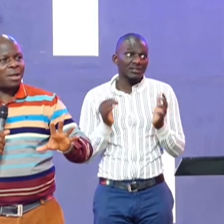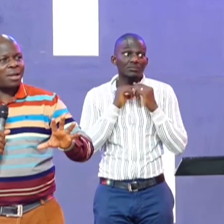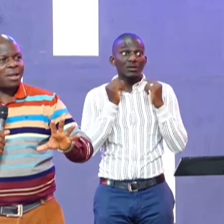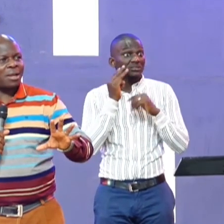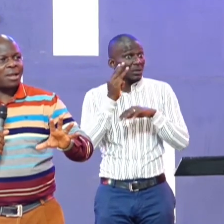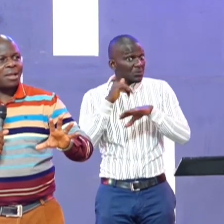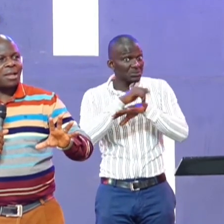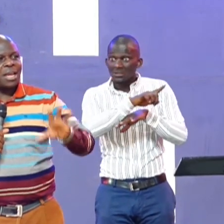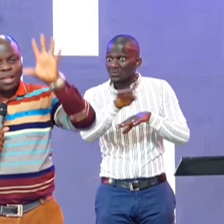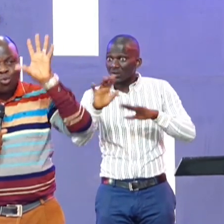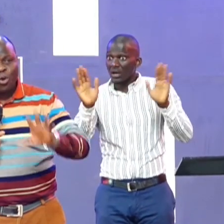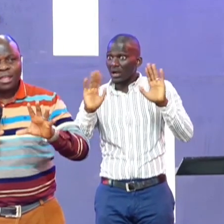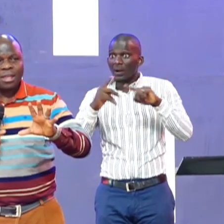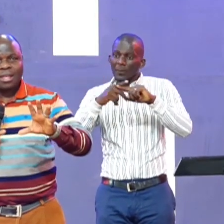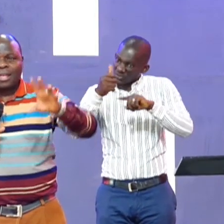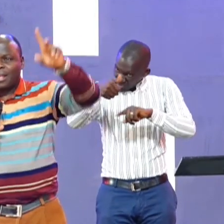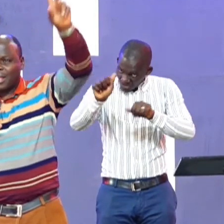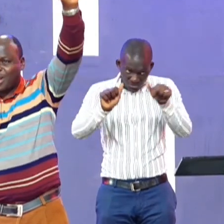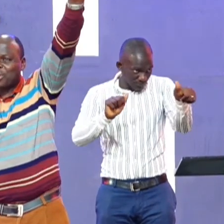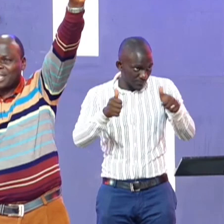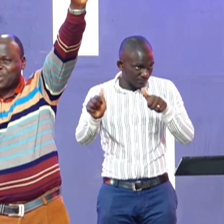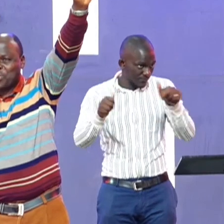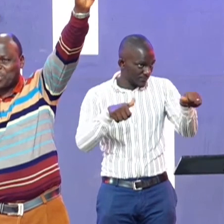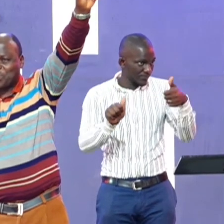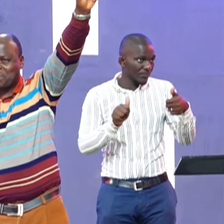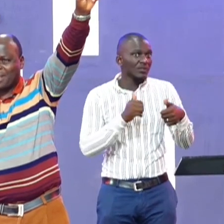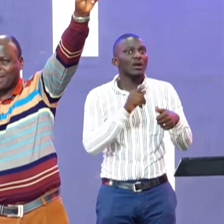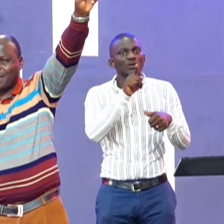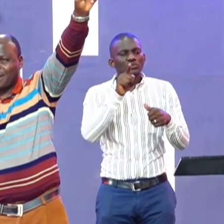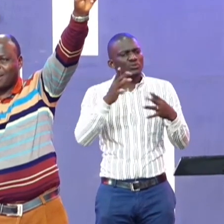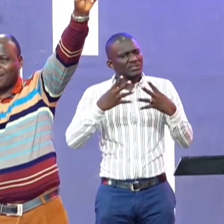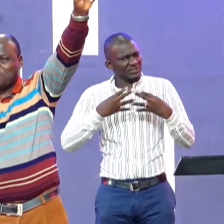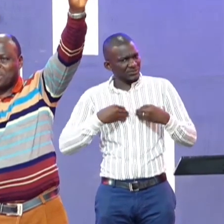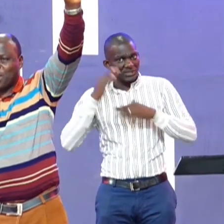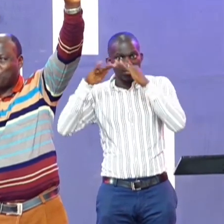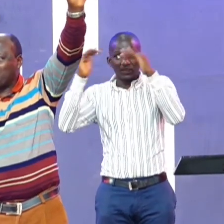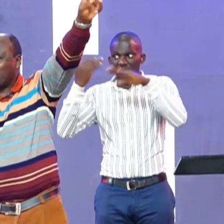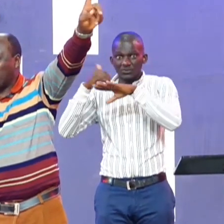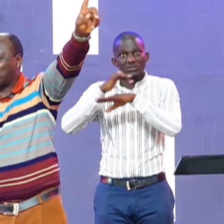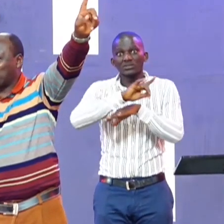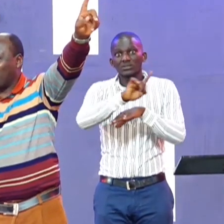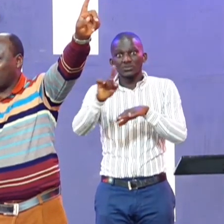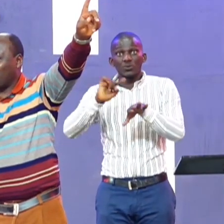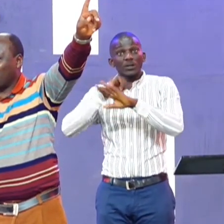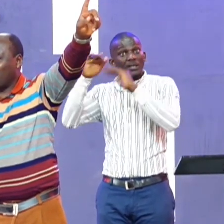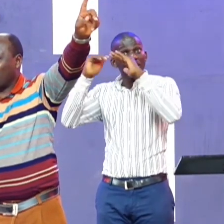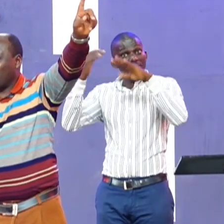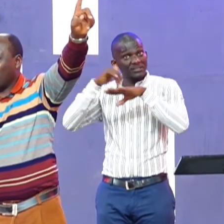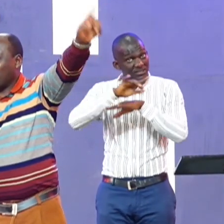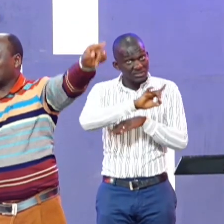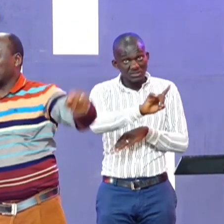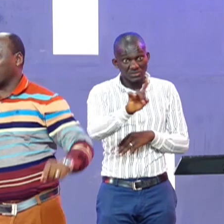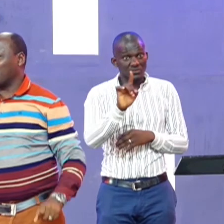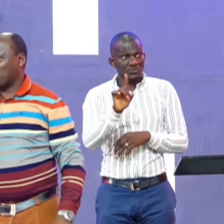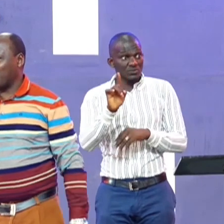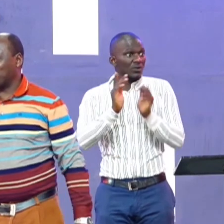He will not send you. But you accept the heavens to send you. When the heavens send